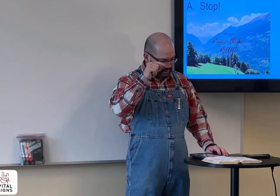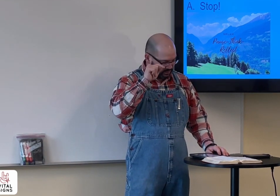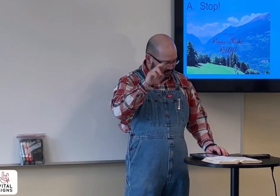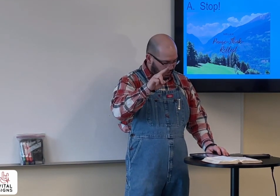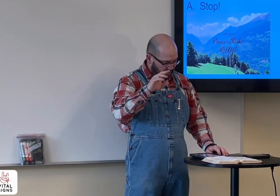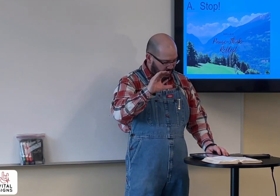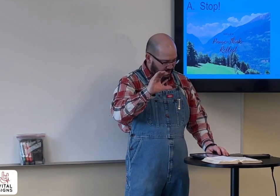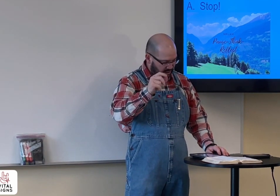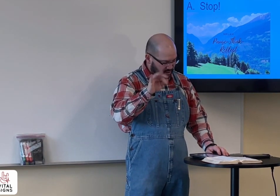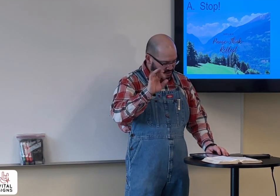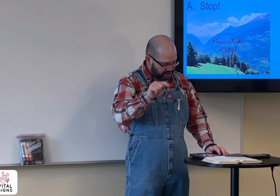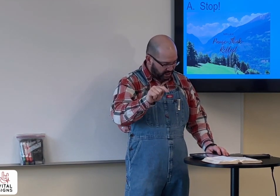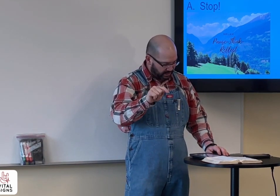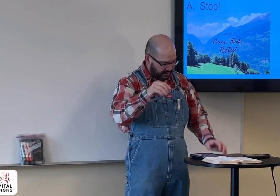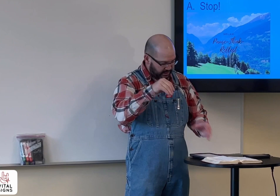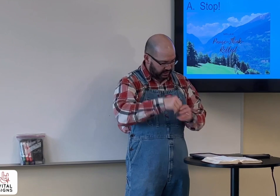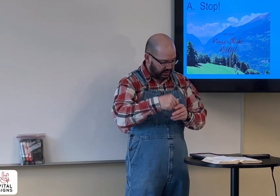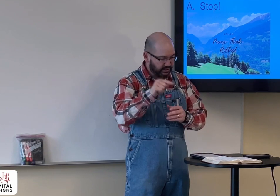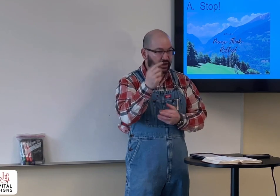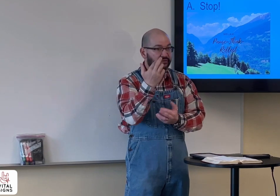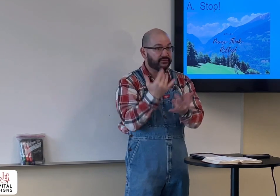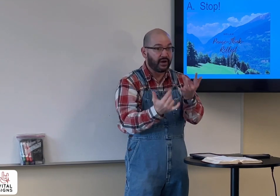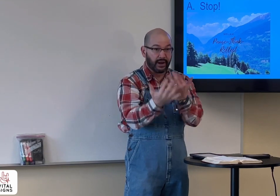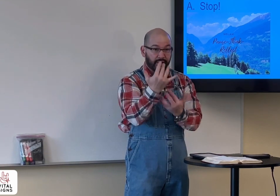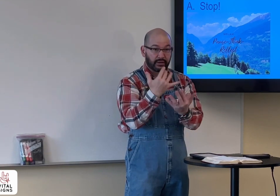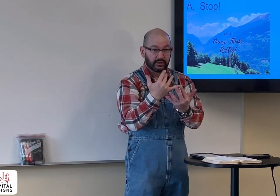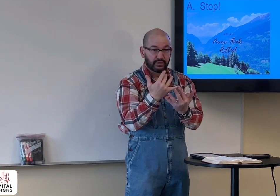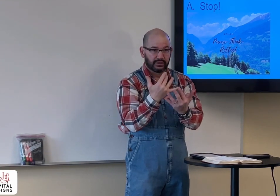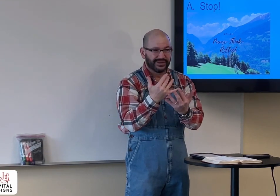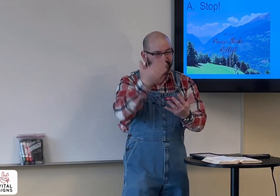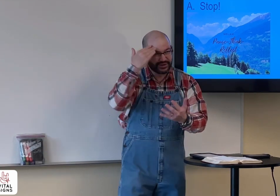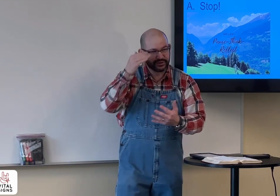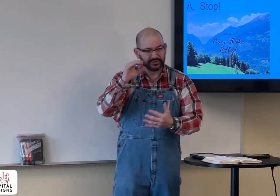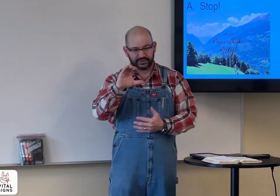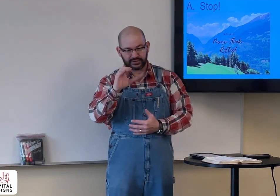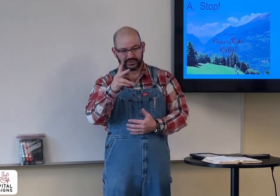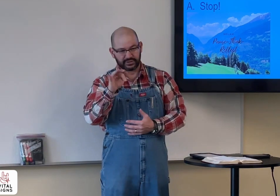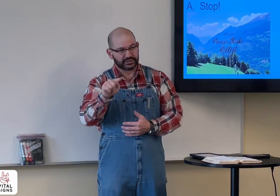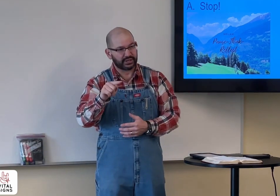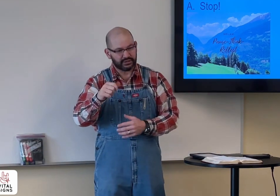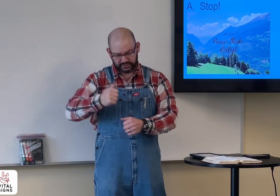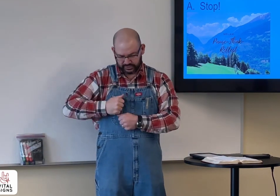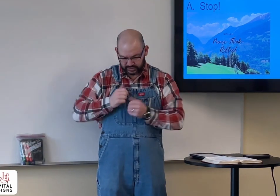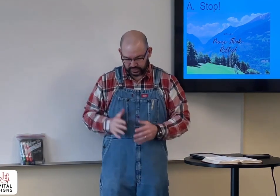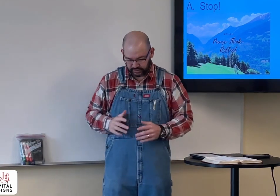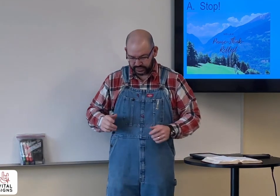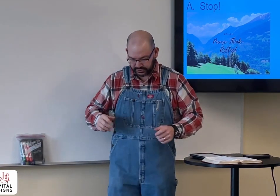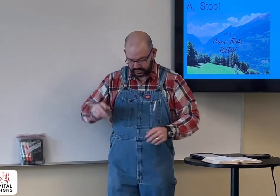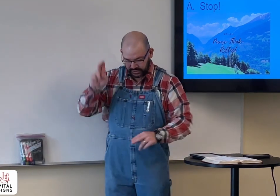the chariot in the fire. You know, chariot, soldiers are